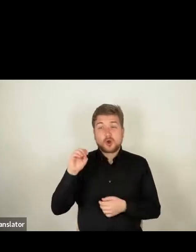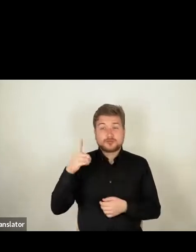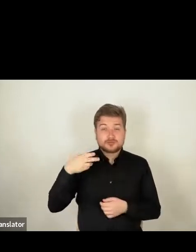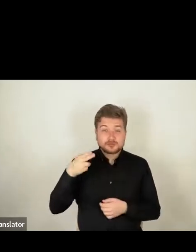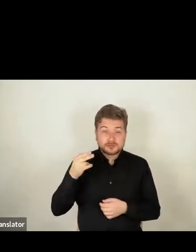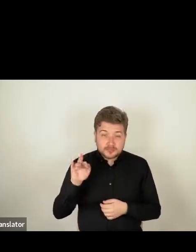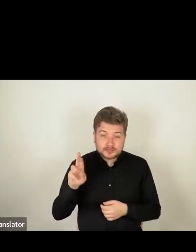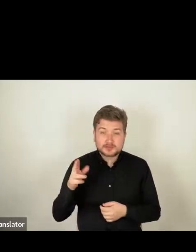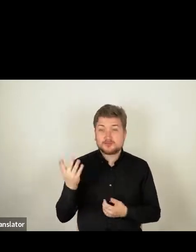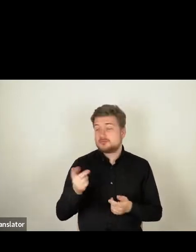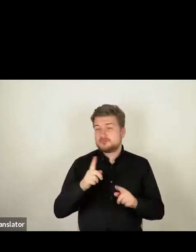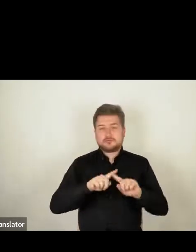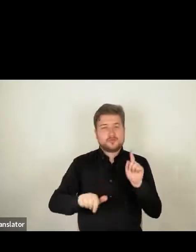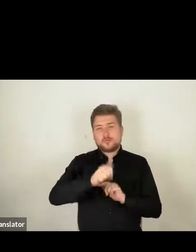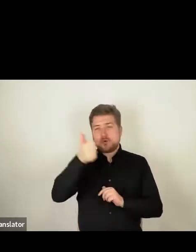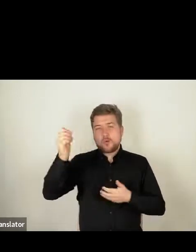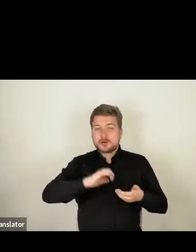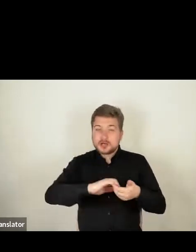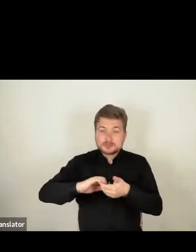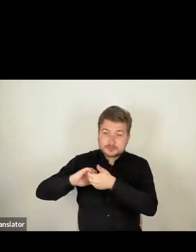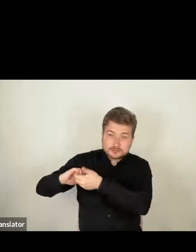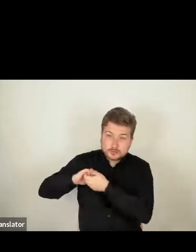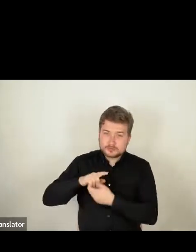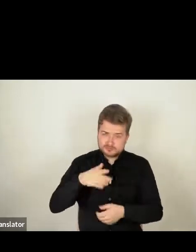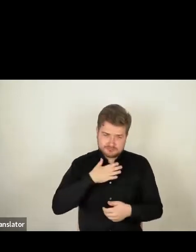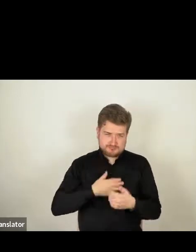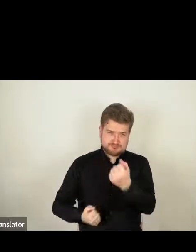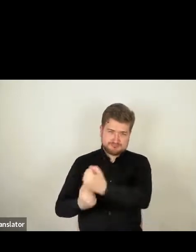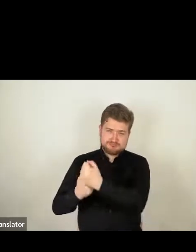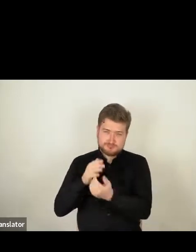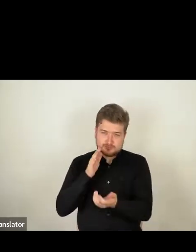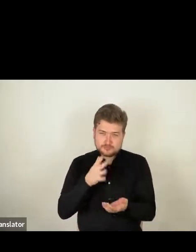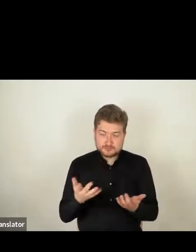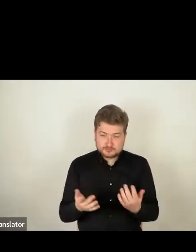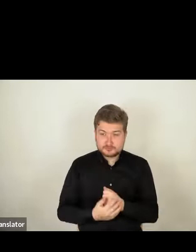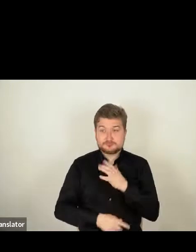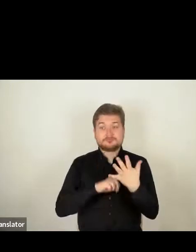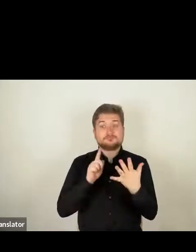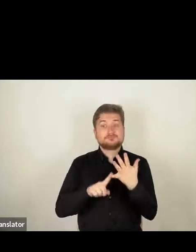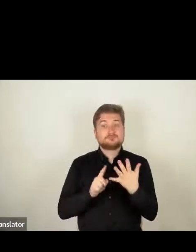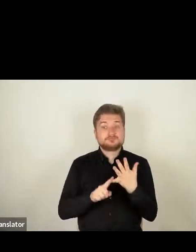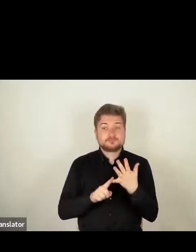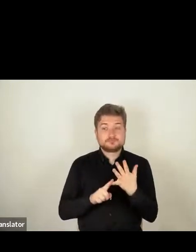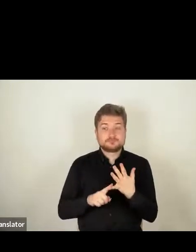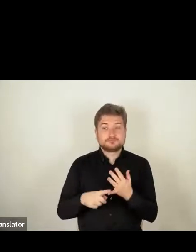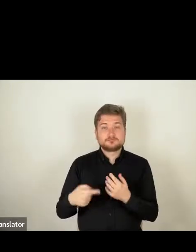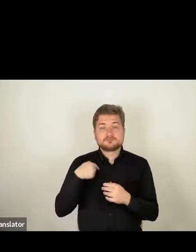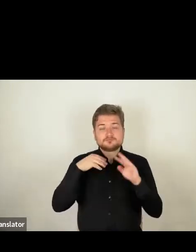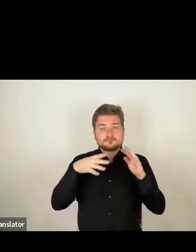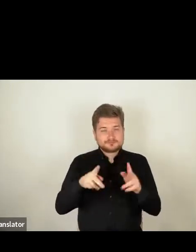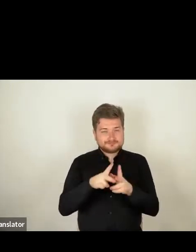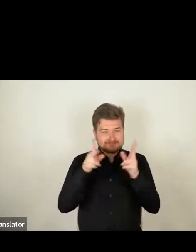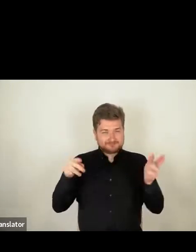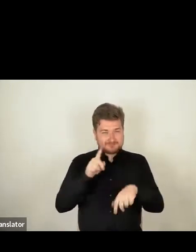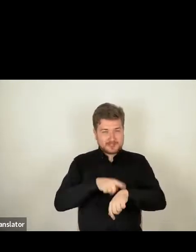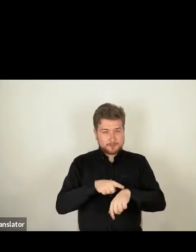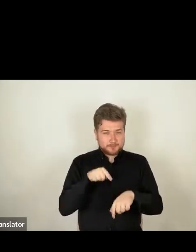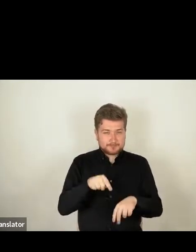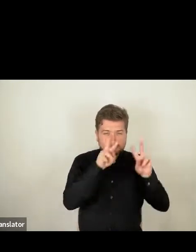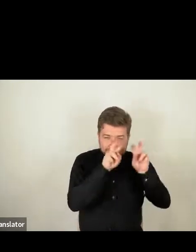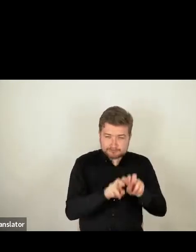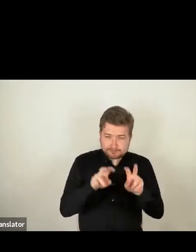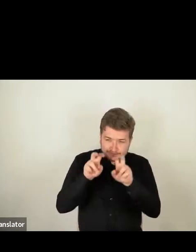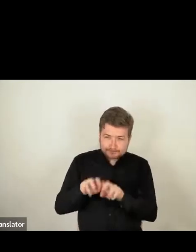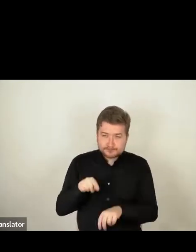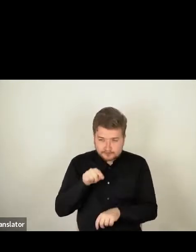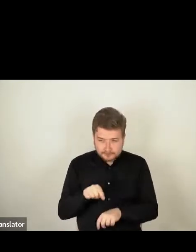actually introduction of the new structures and mechanisms. During the audit, during the assessment, very often we see that there is a lack